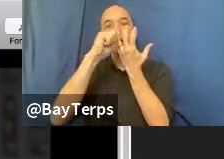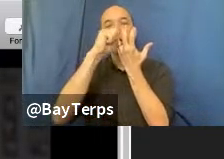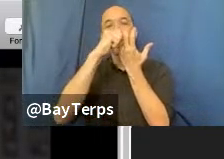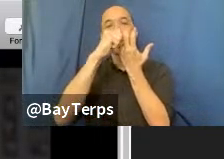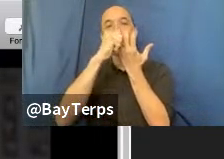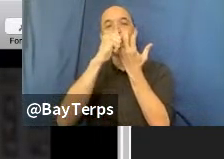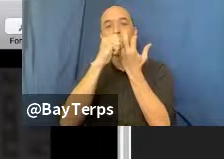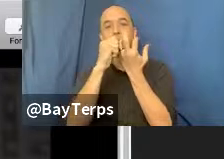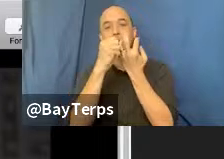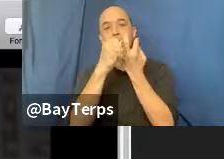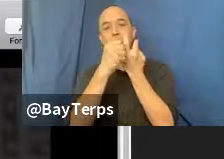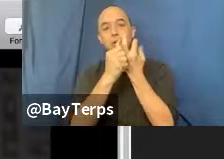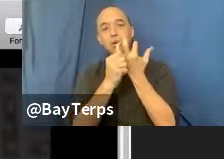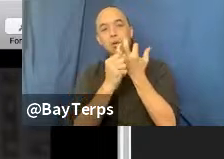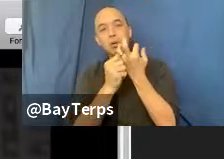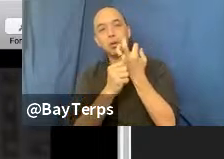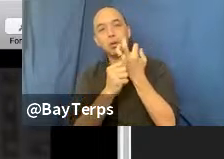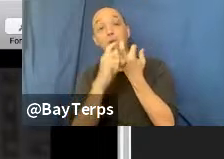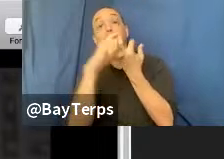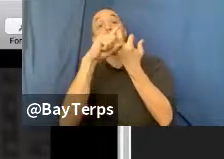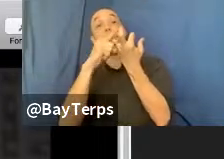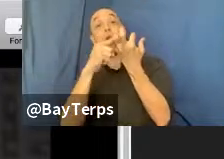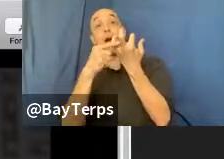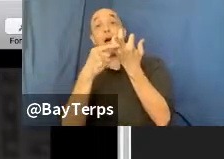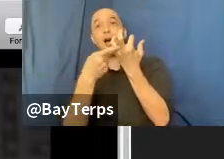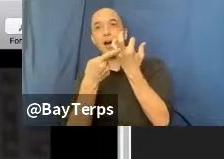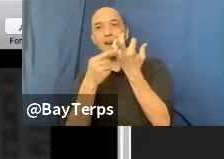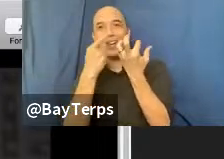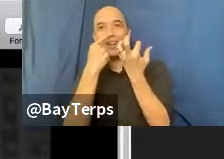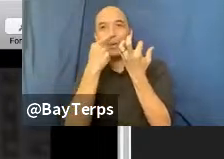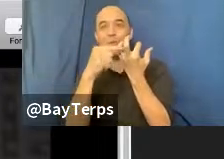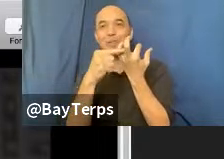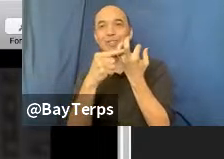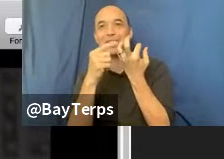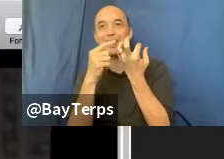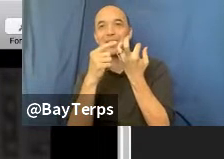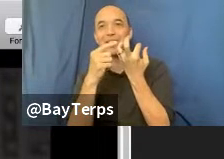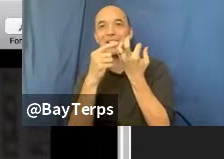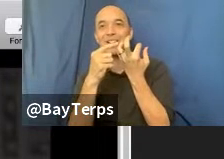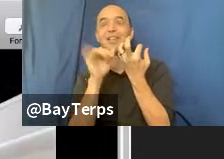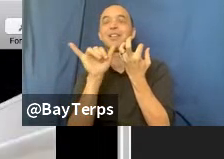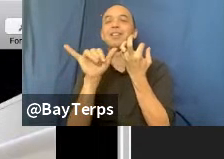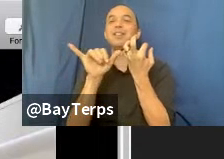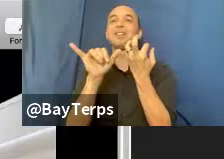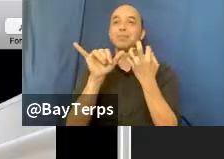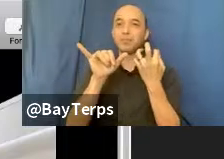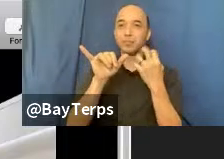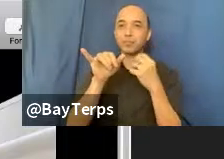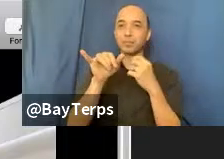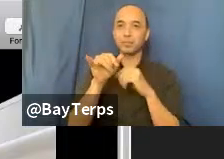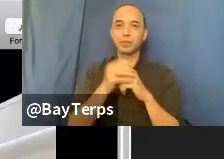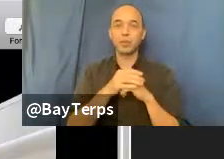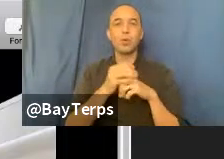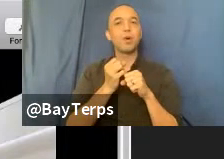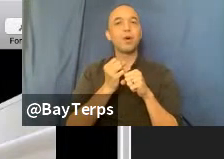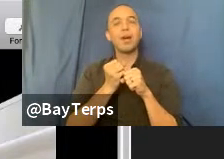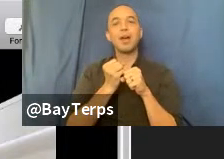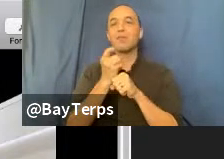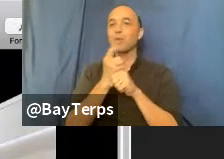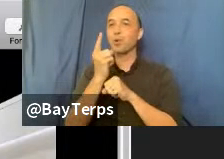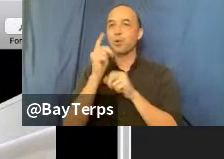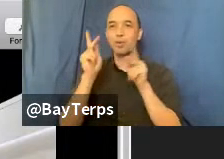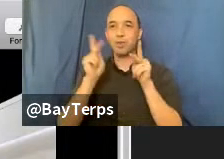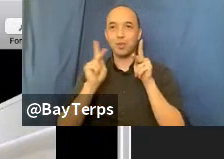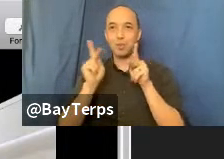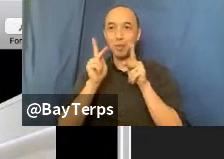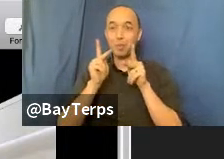pumpkin rind to make it look like something is protruding out. And every year, the people that grow our pumpkins grow them